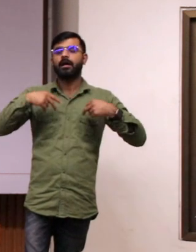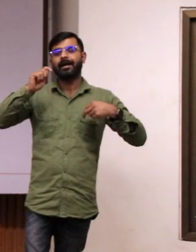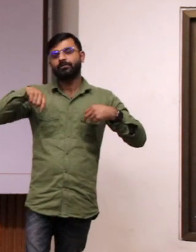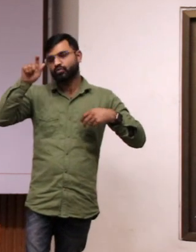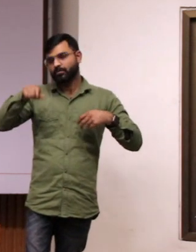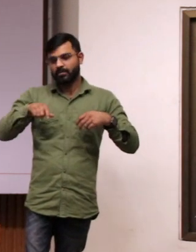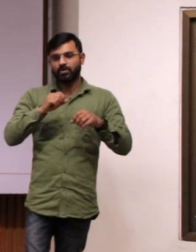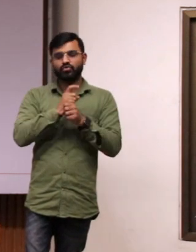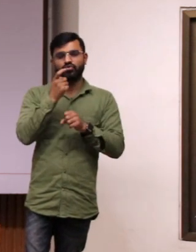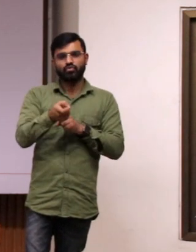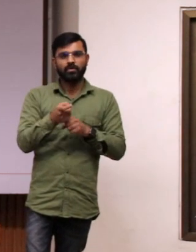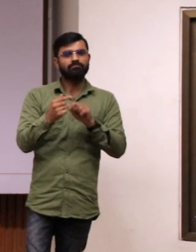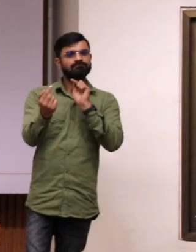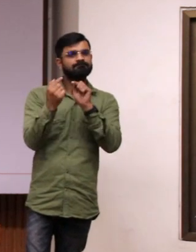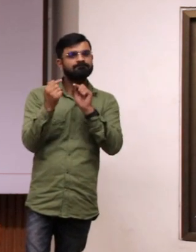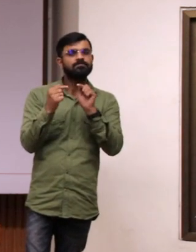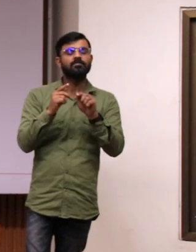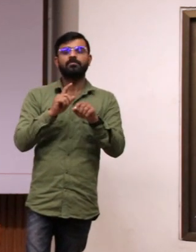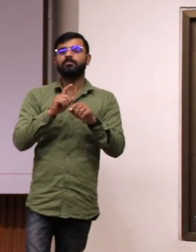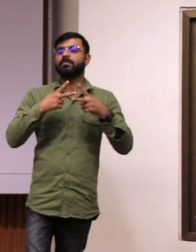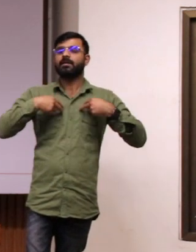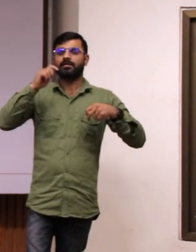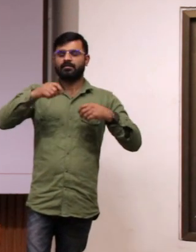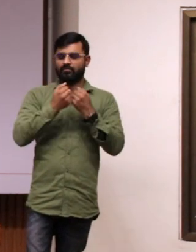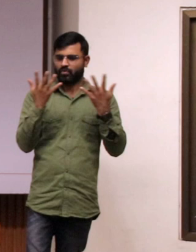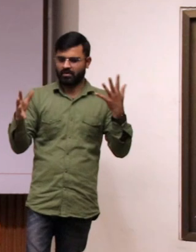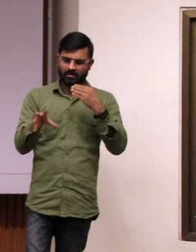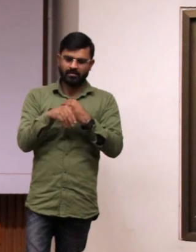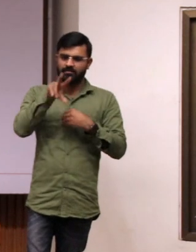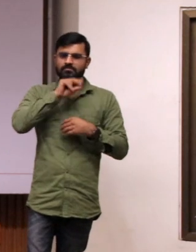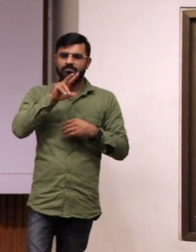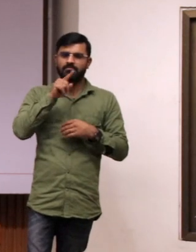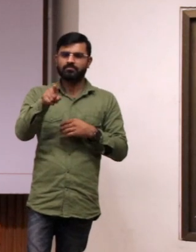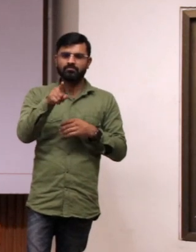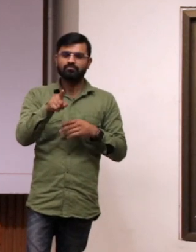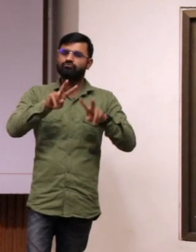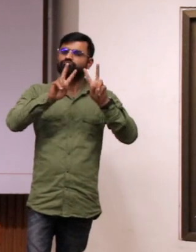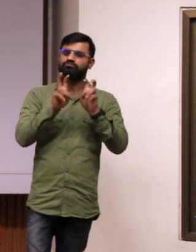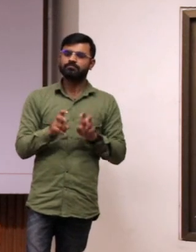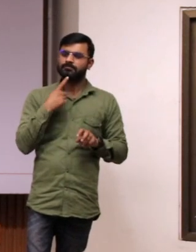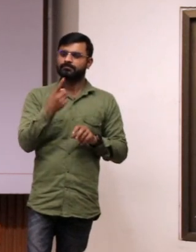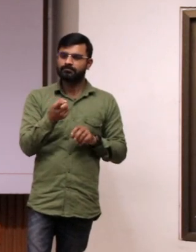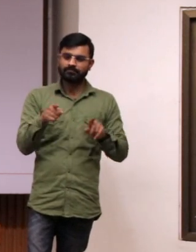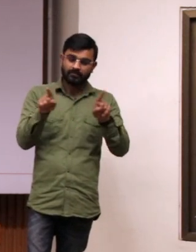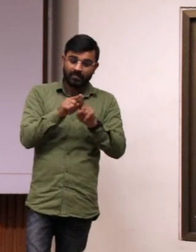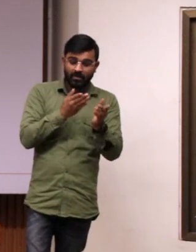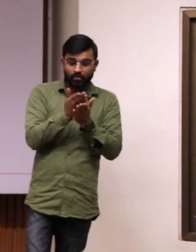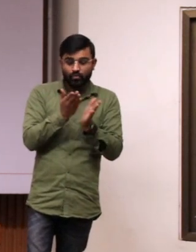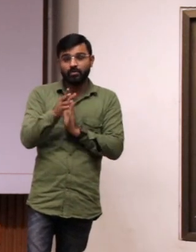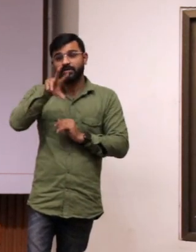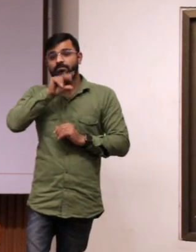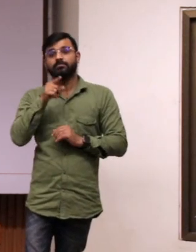so vigorously to the judge that unnecessary lordship, you are poking your nose, this is not your subject. Yes, so this is the way you need to